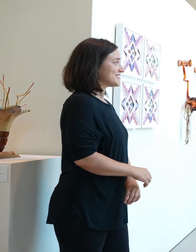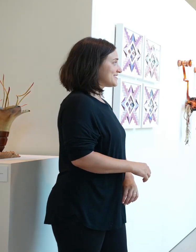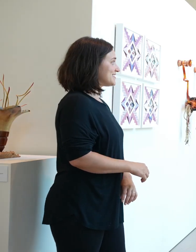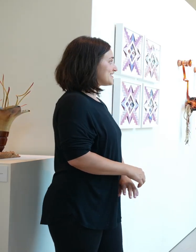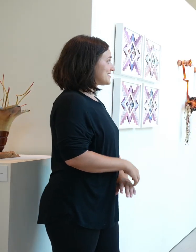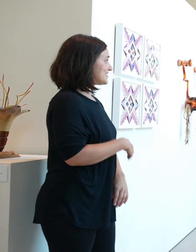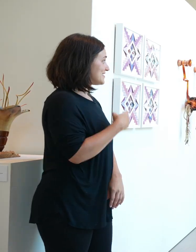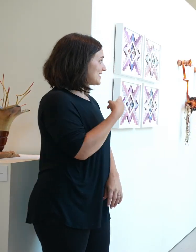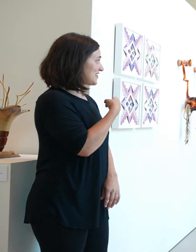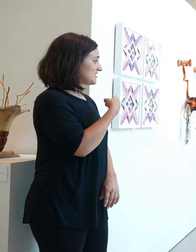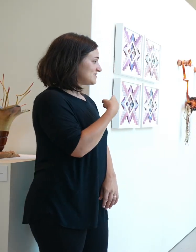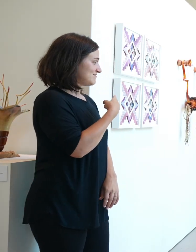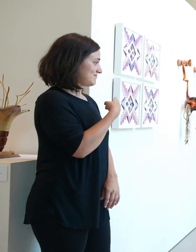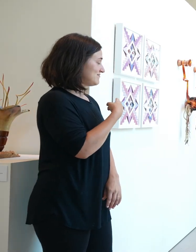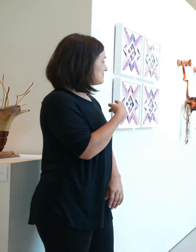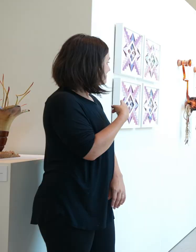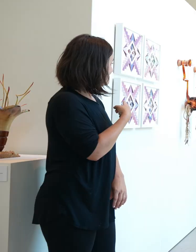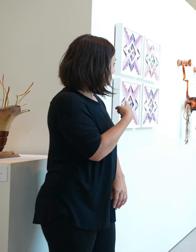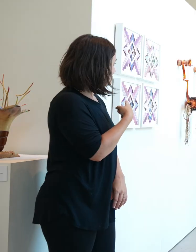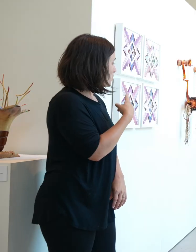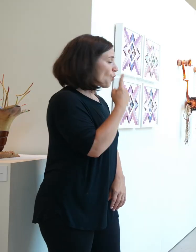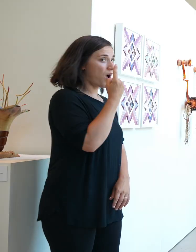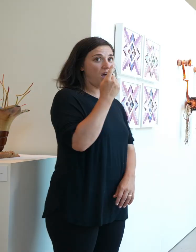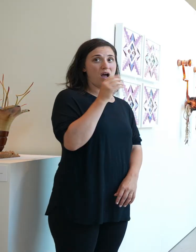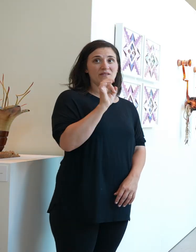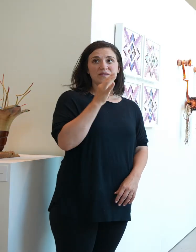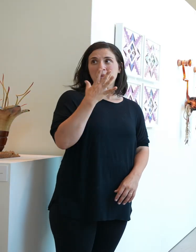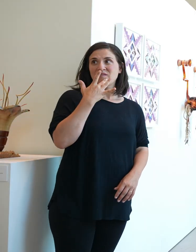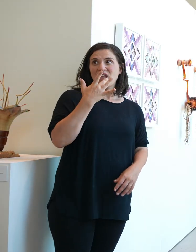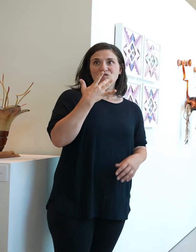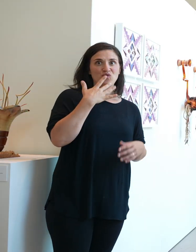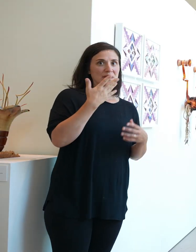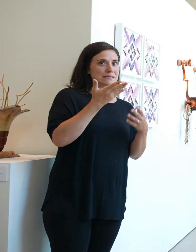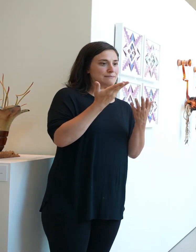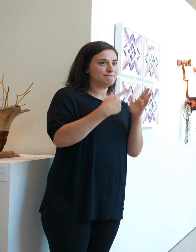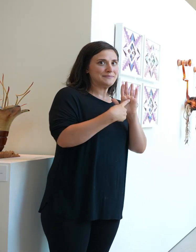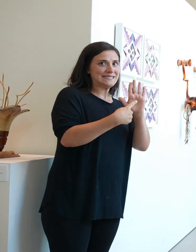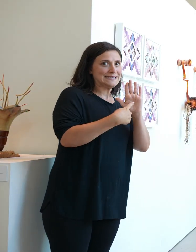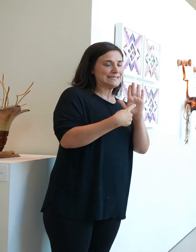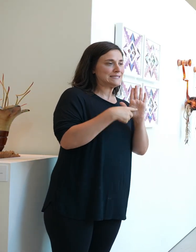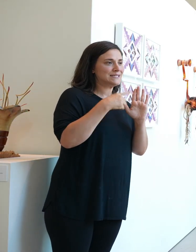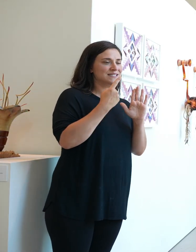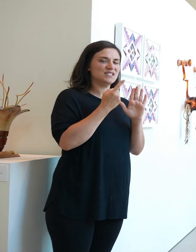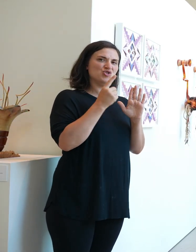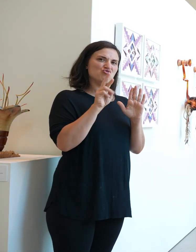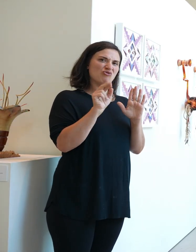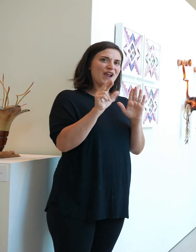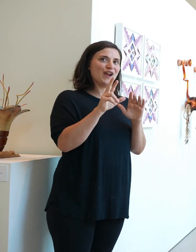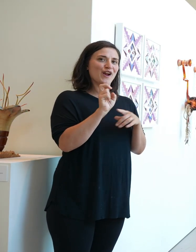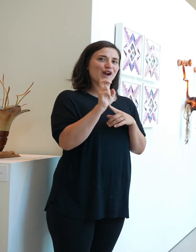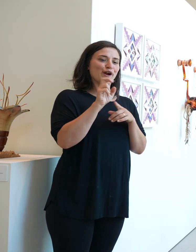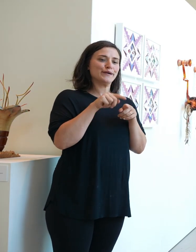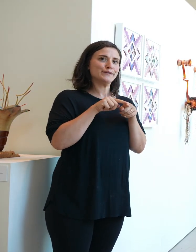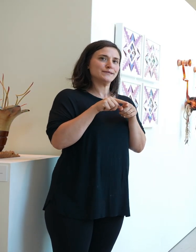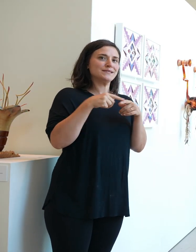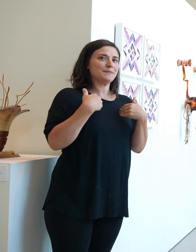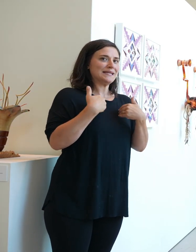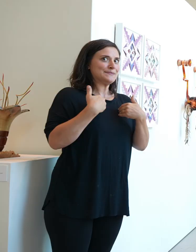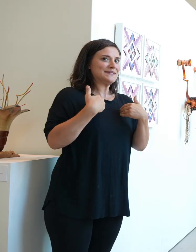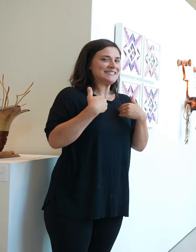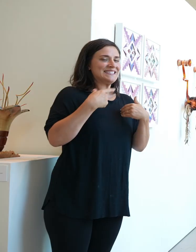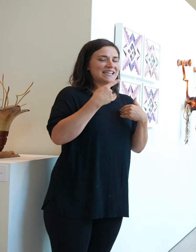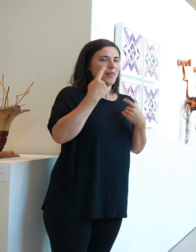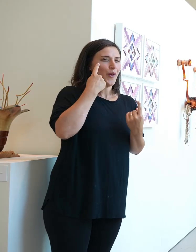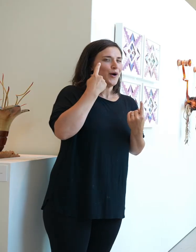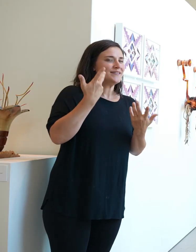specimens. And I'd never seen anything like it, so I was, okay, that'll work. You know, so, but